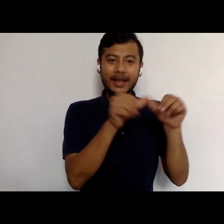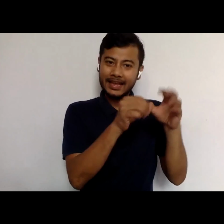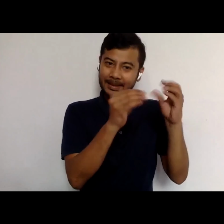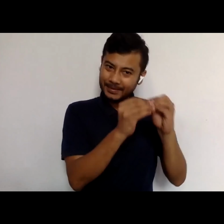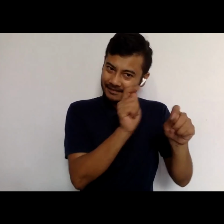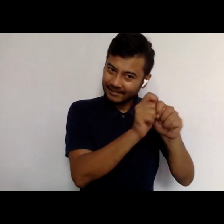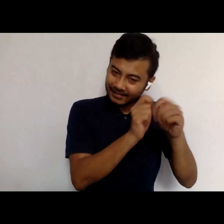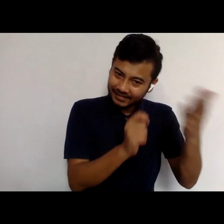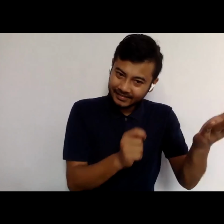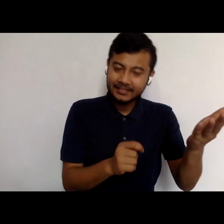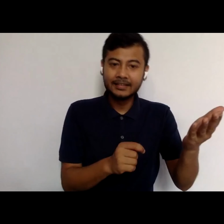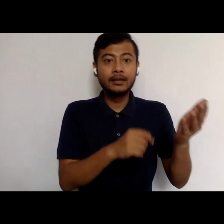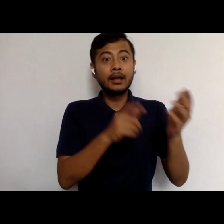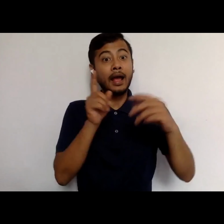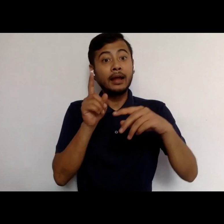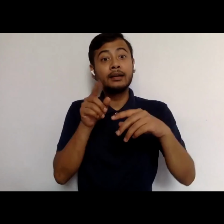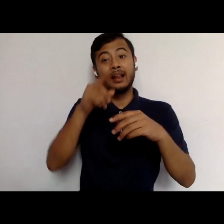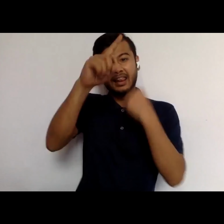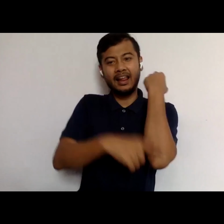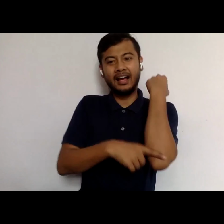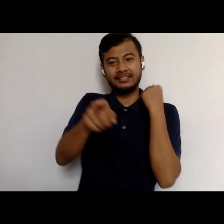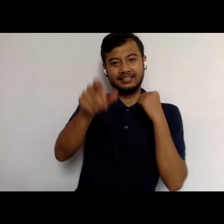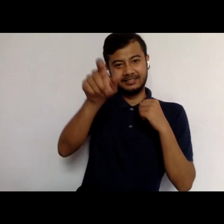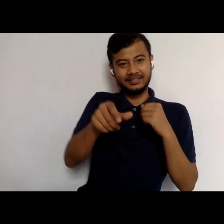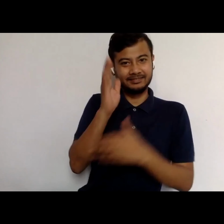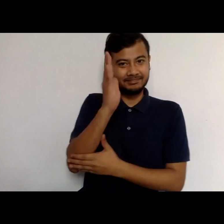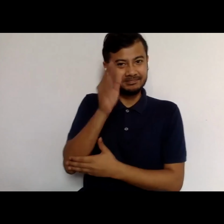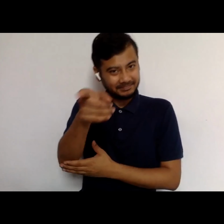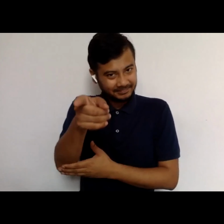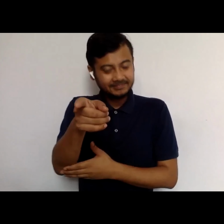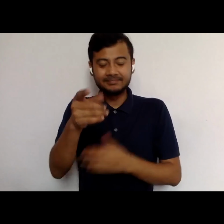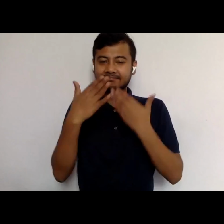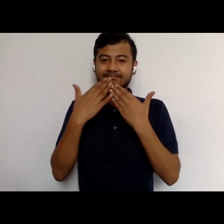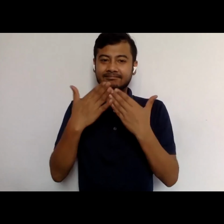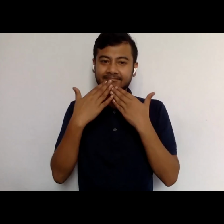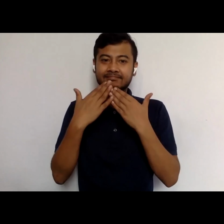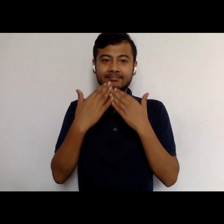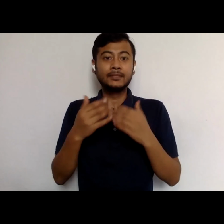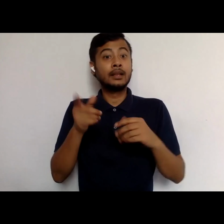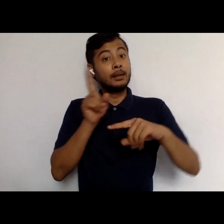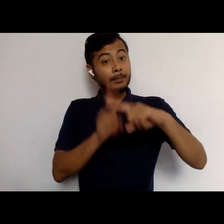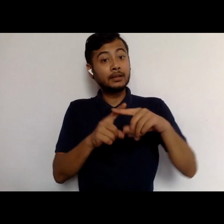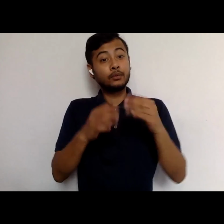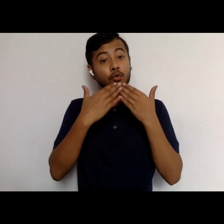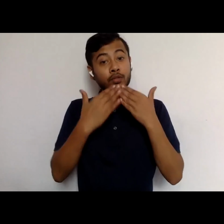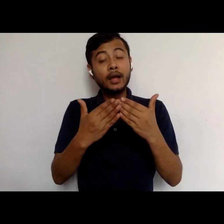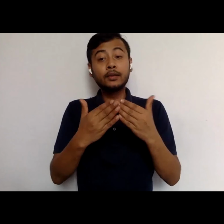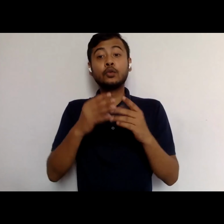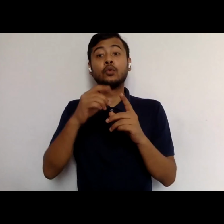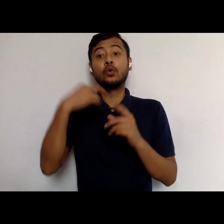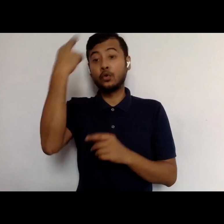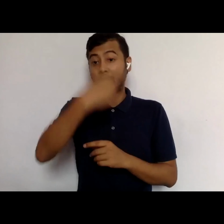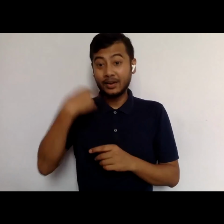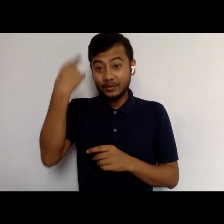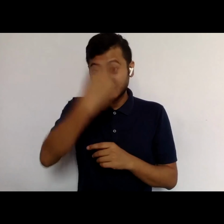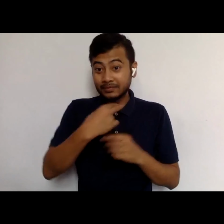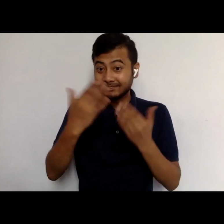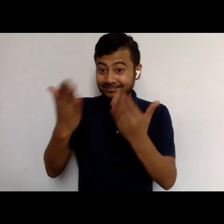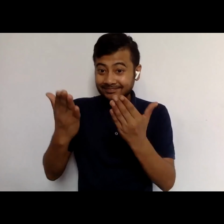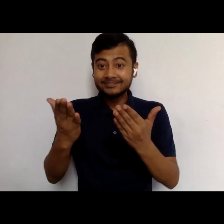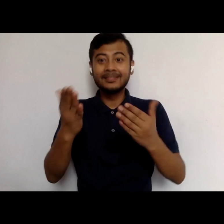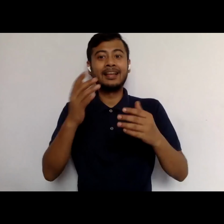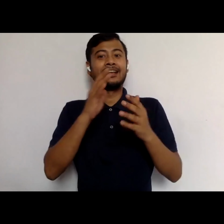and important aspects of Wi-Fi. We are grateful to Dr. Inukar Amishan and Mr. Saurav Roy Choudhury for enabling this dialogue